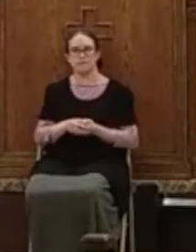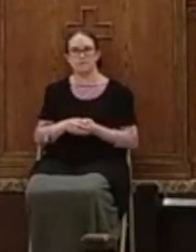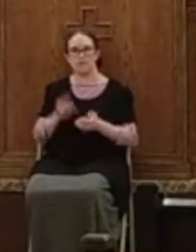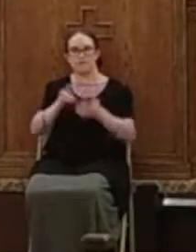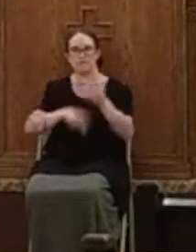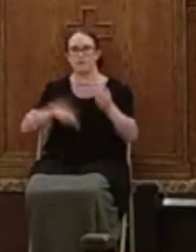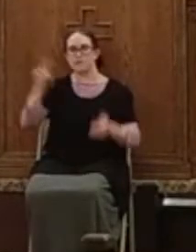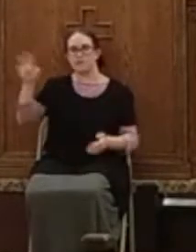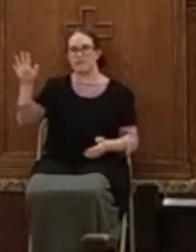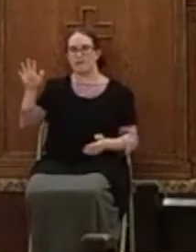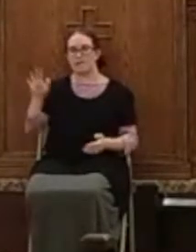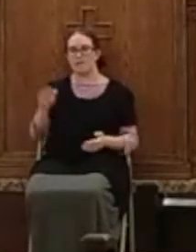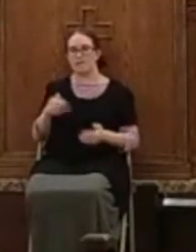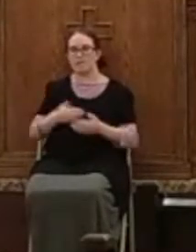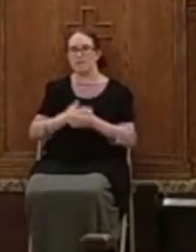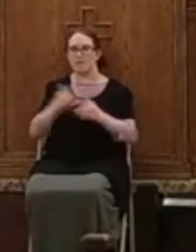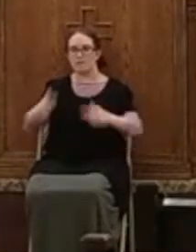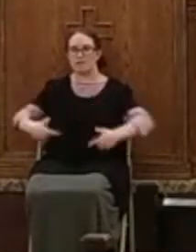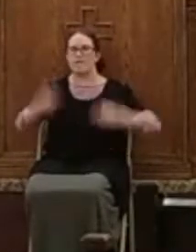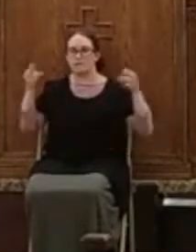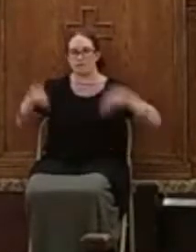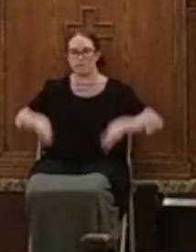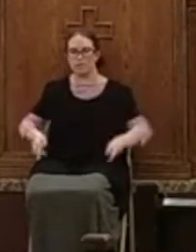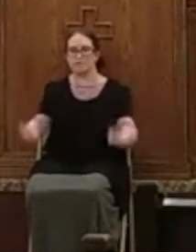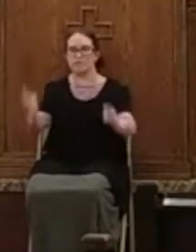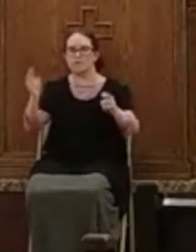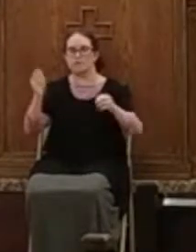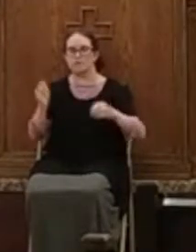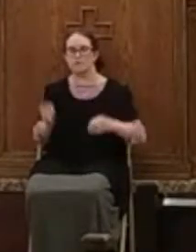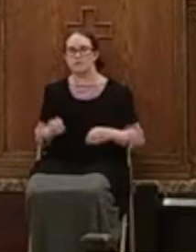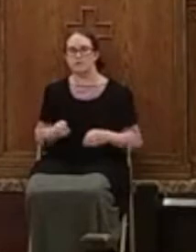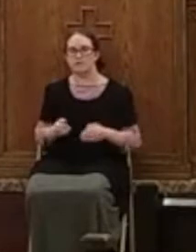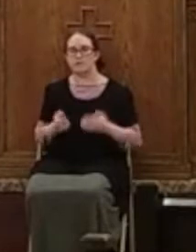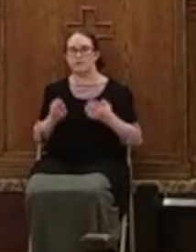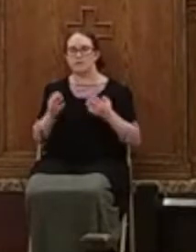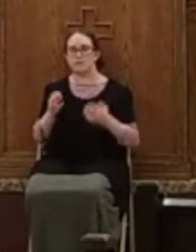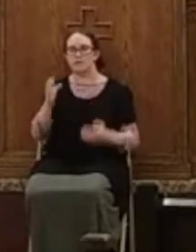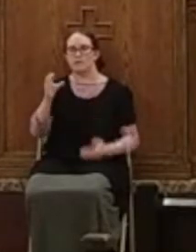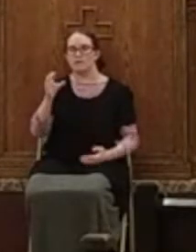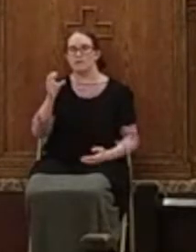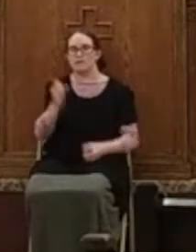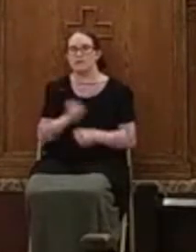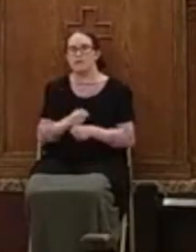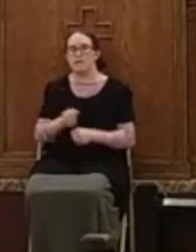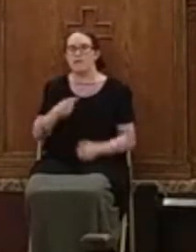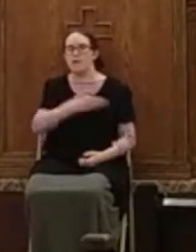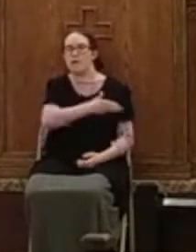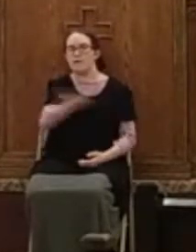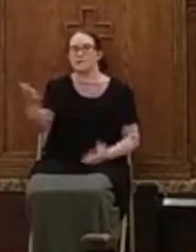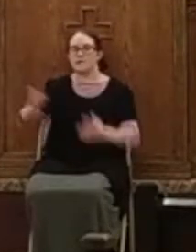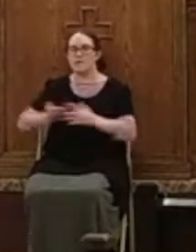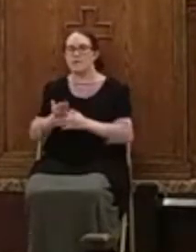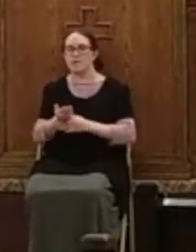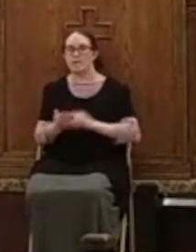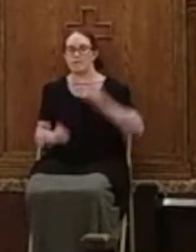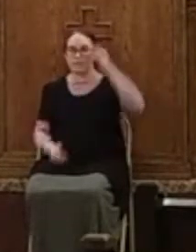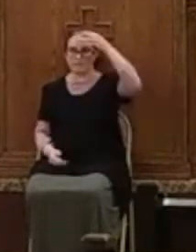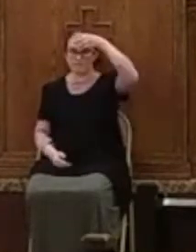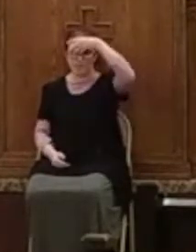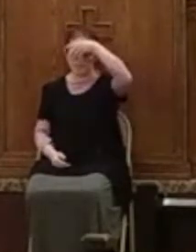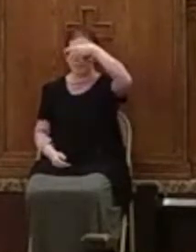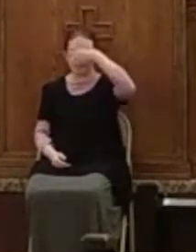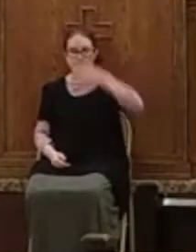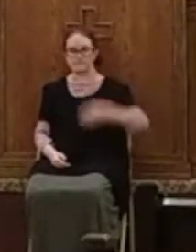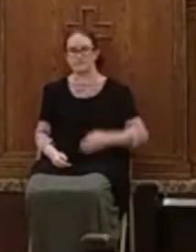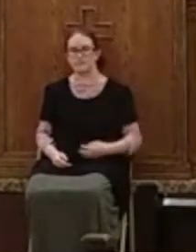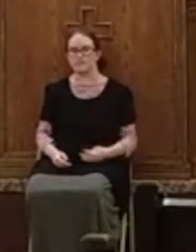Verse 20, by a new and living way, which he hath consecrated for us through the veil, that